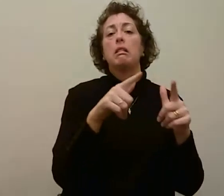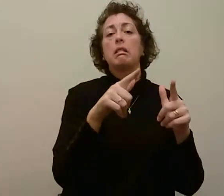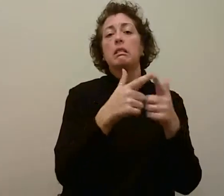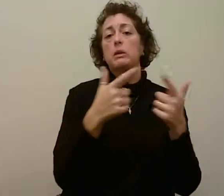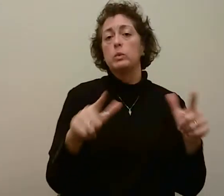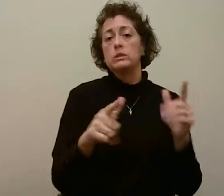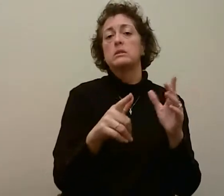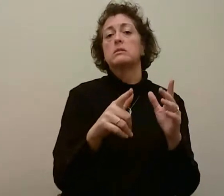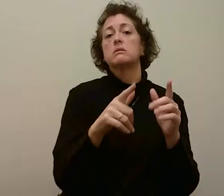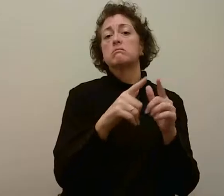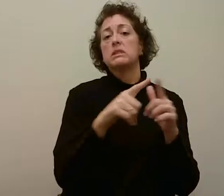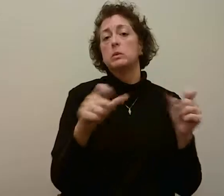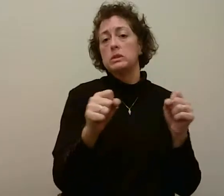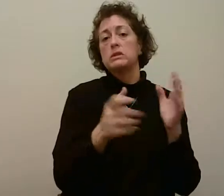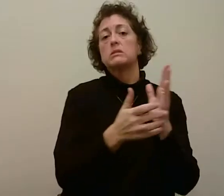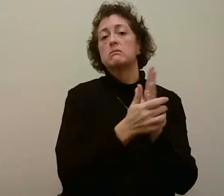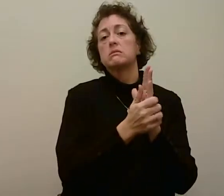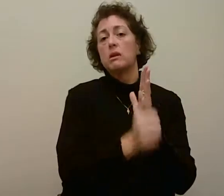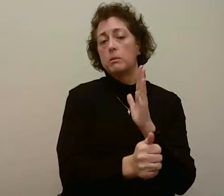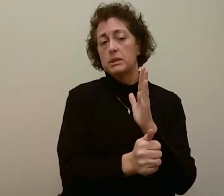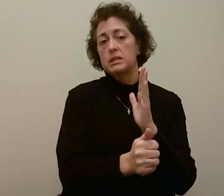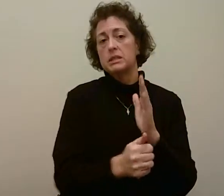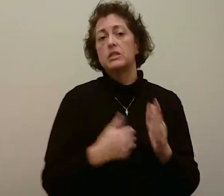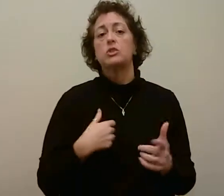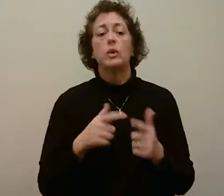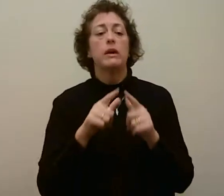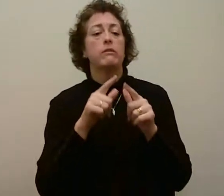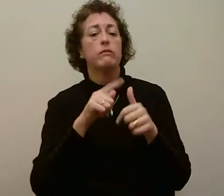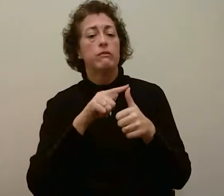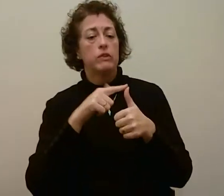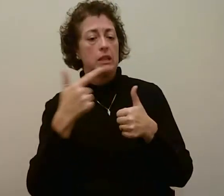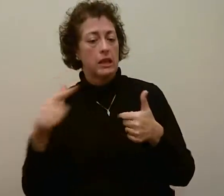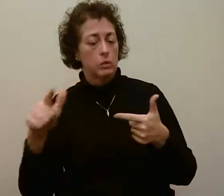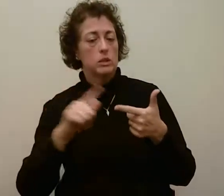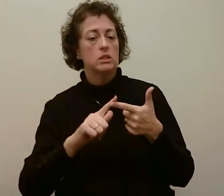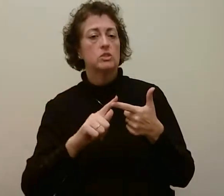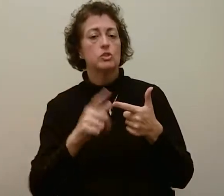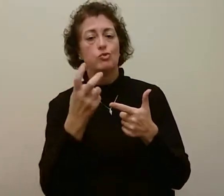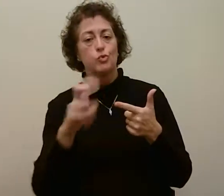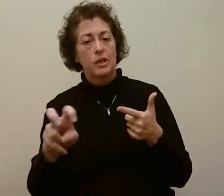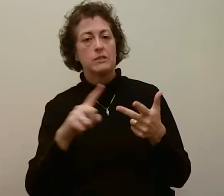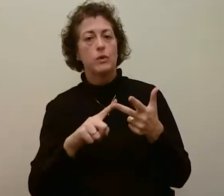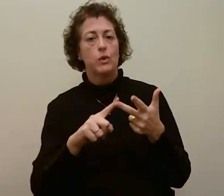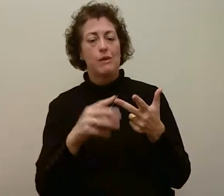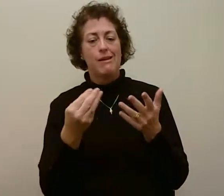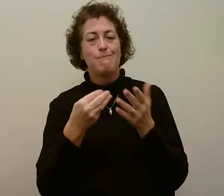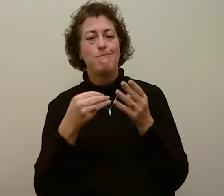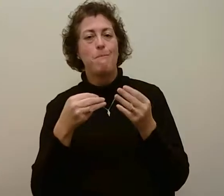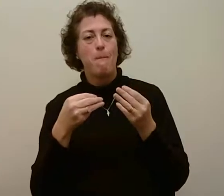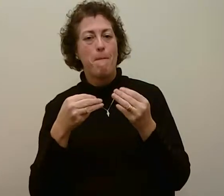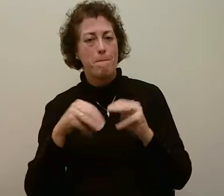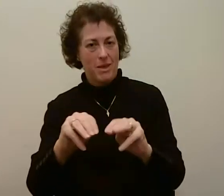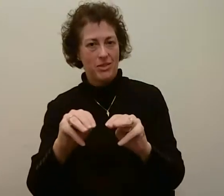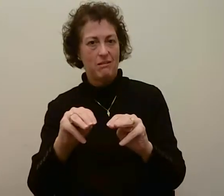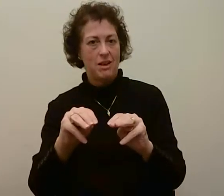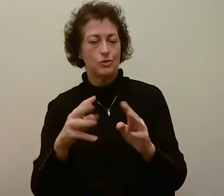language proficiency, your transfer competency, and your methodological competency. So first off, we'll